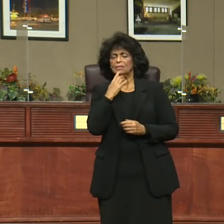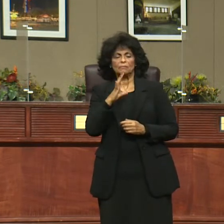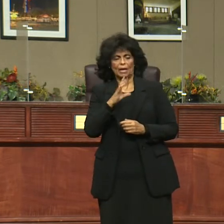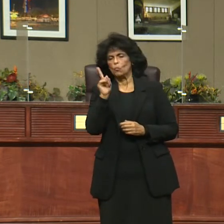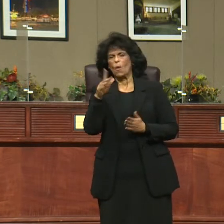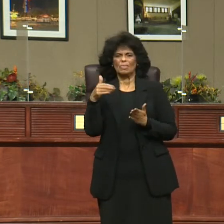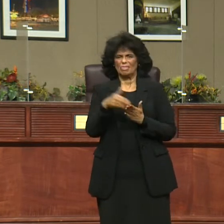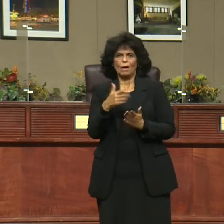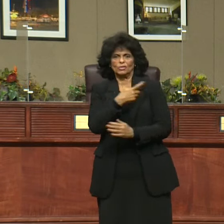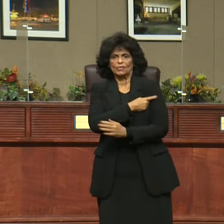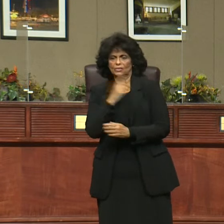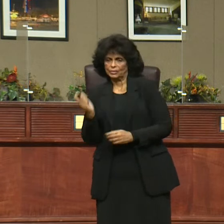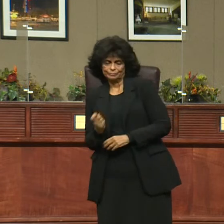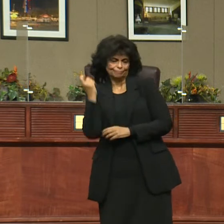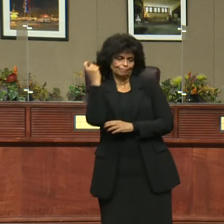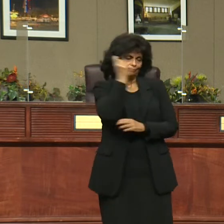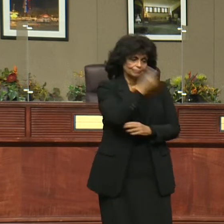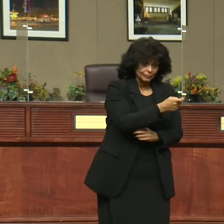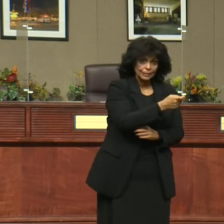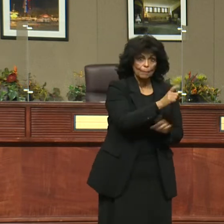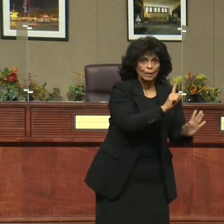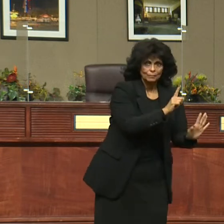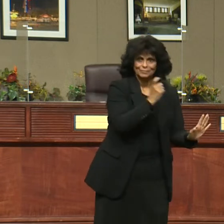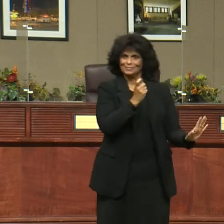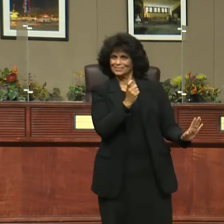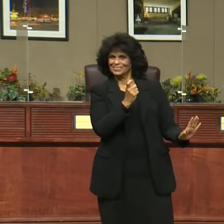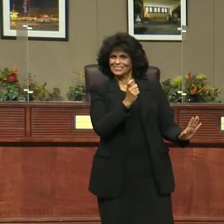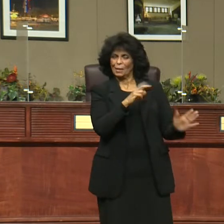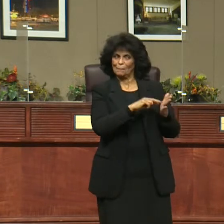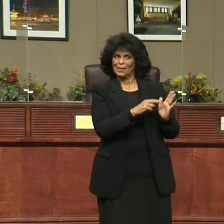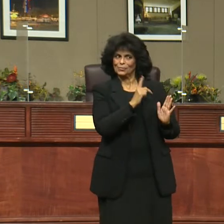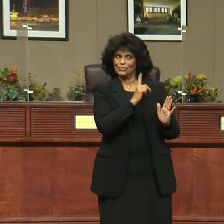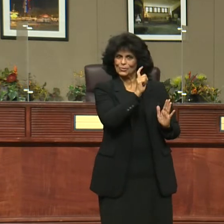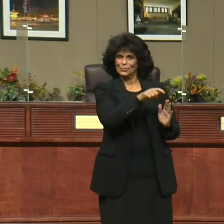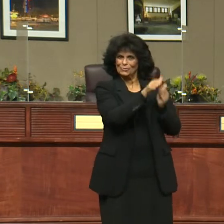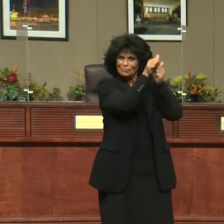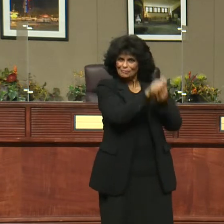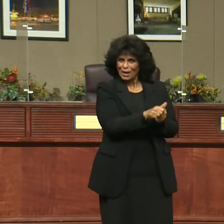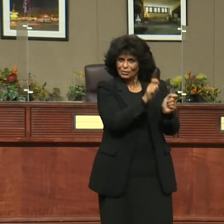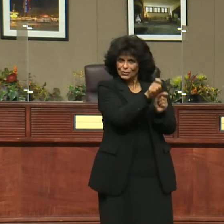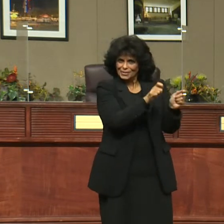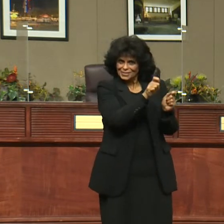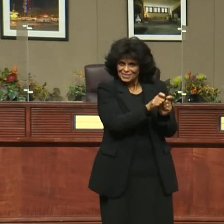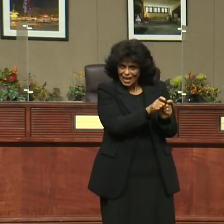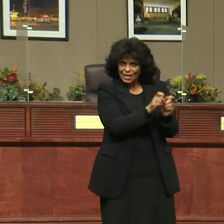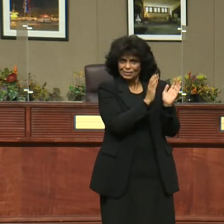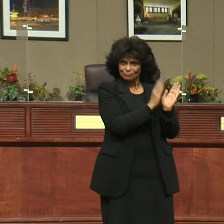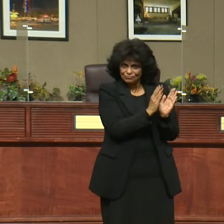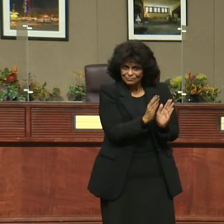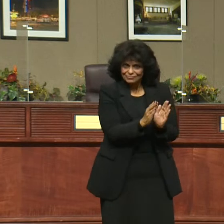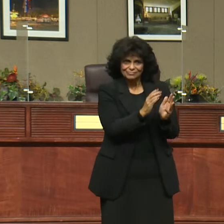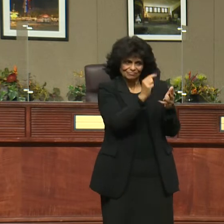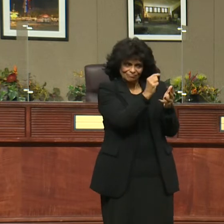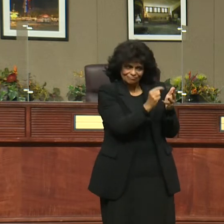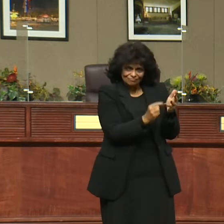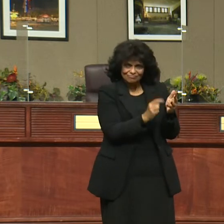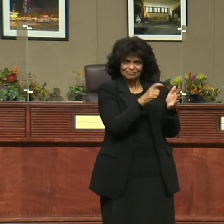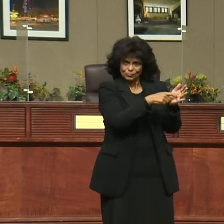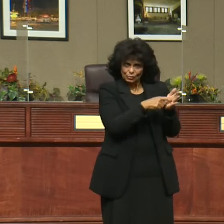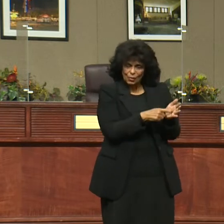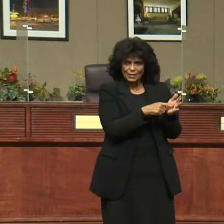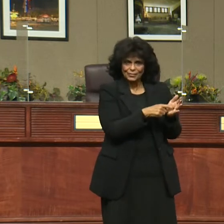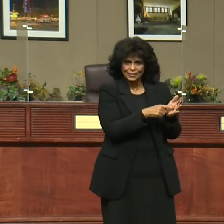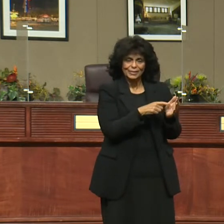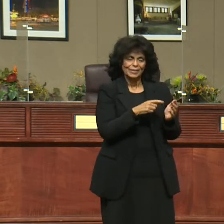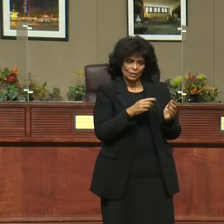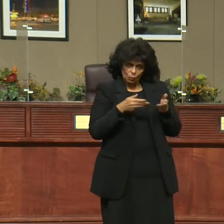vaccine, we want the protocols and procedure to be our protocols and procedures, so that the vaccine is given in the way and mode that